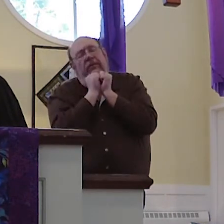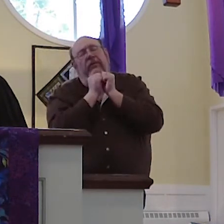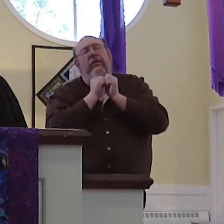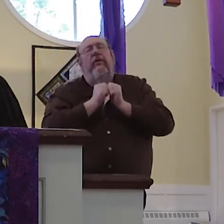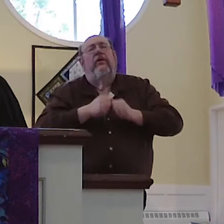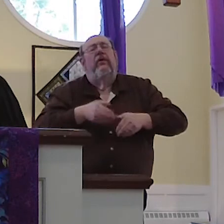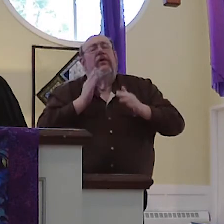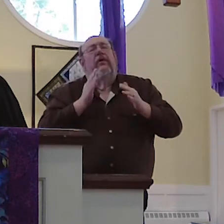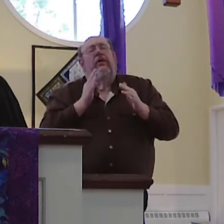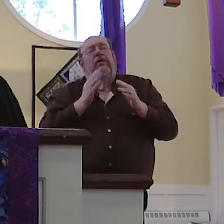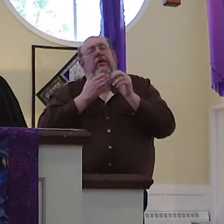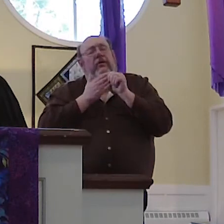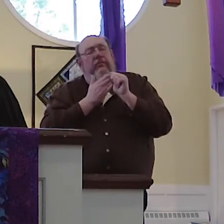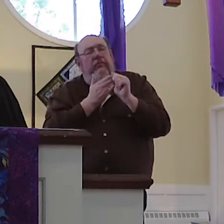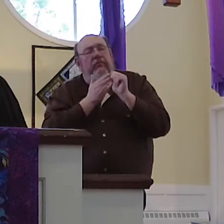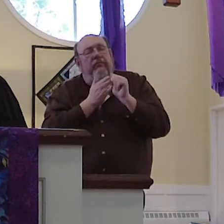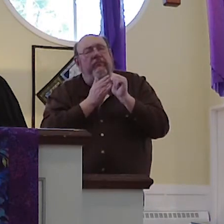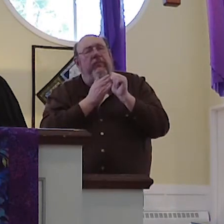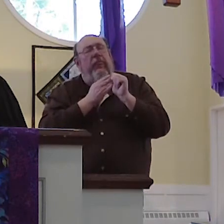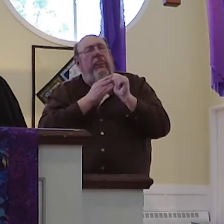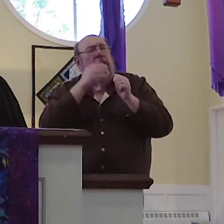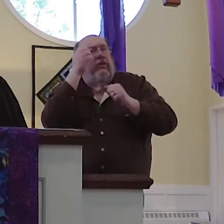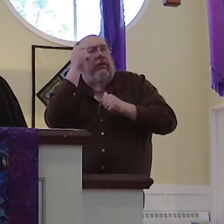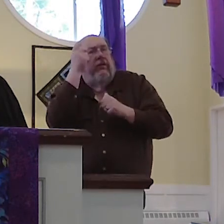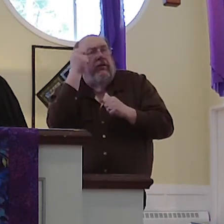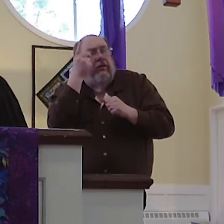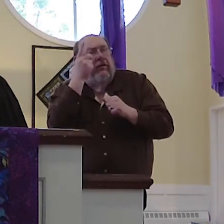it lead to recognition of our need for you.